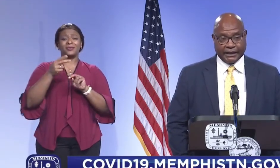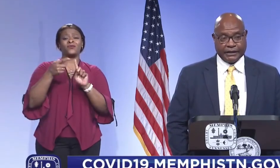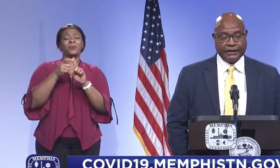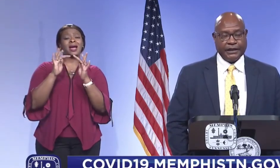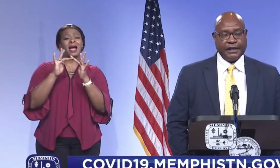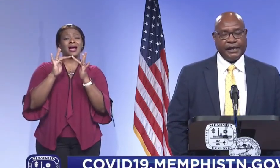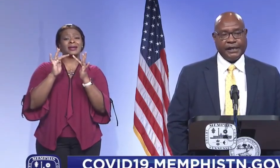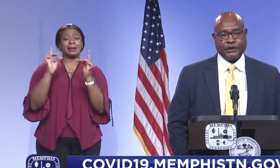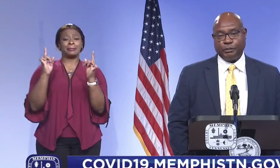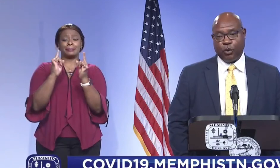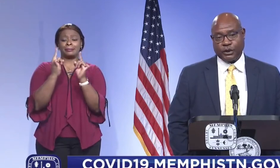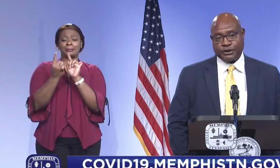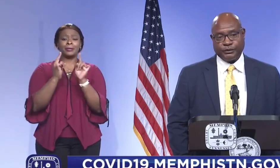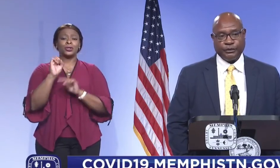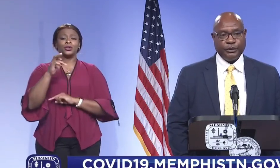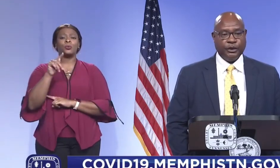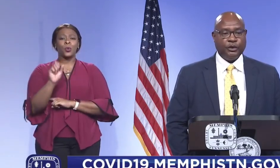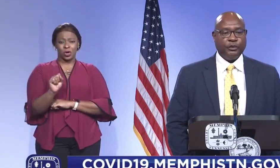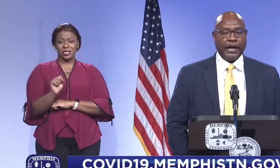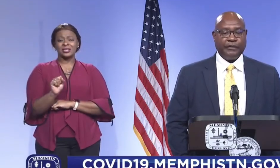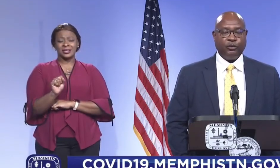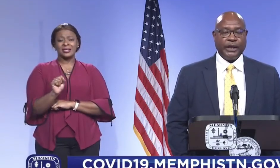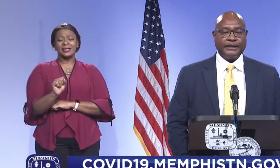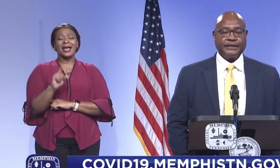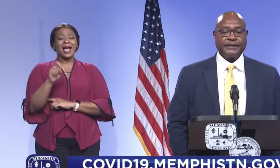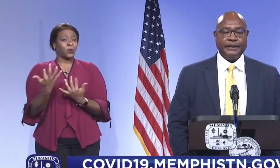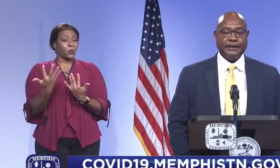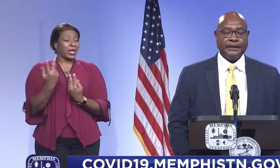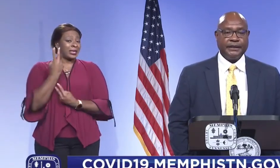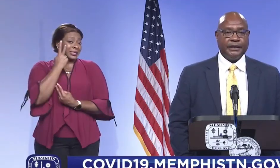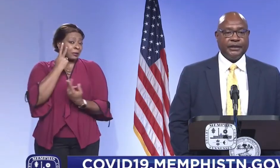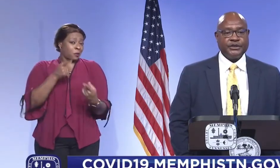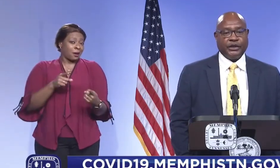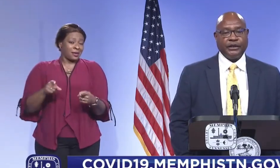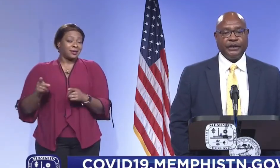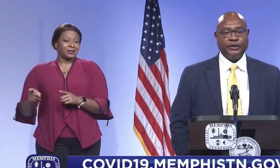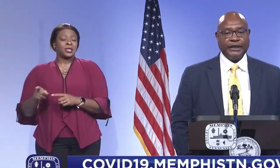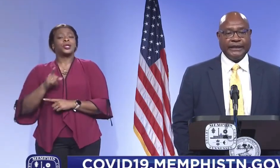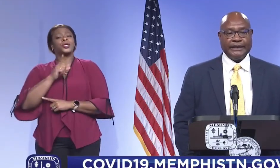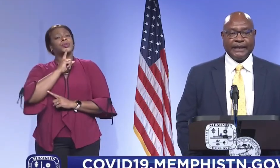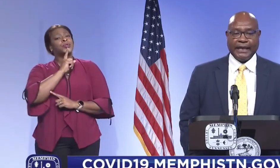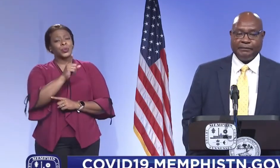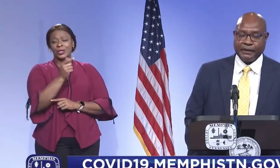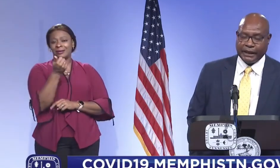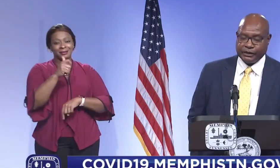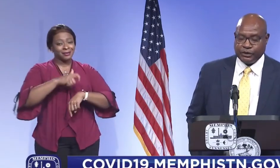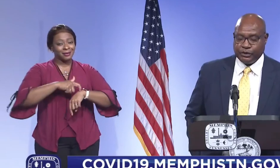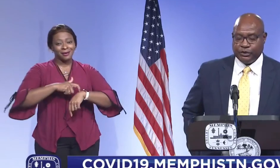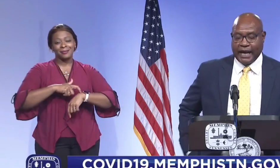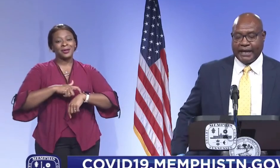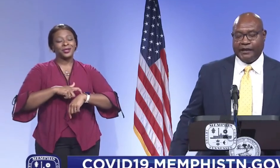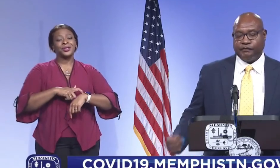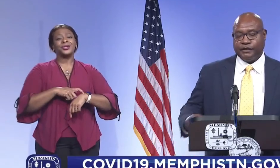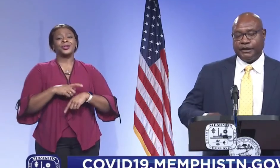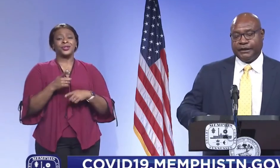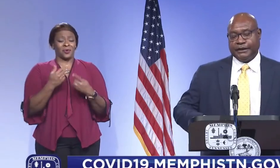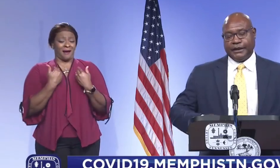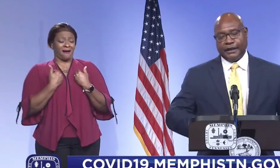contact sports. We'll have to wait and see. Certainly, any time that you